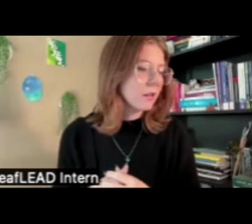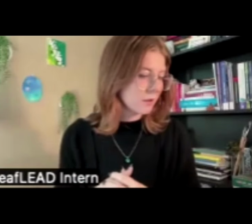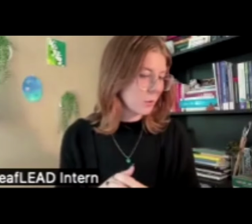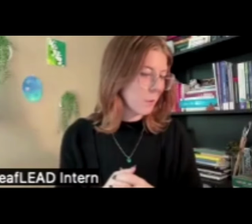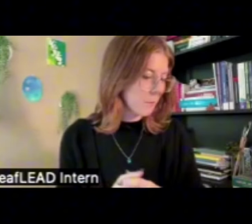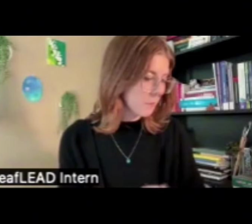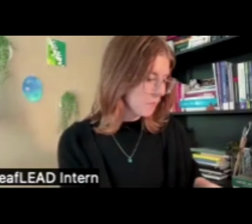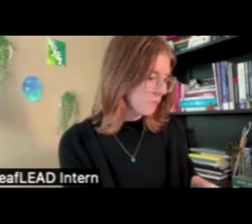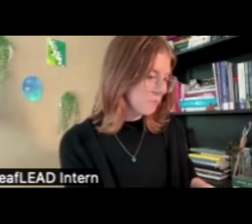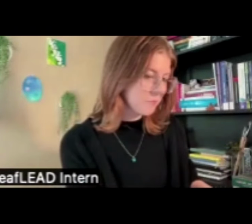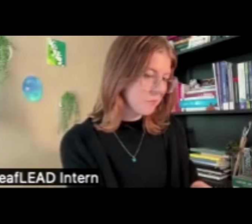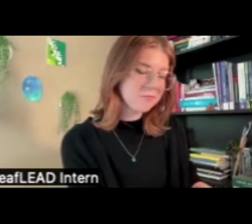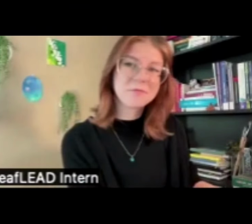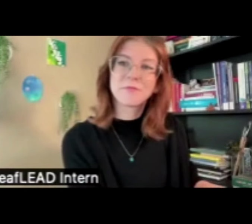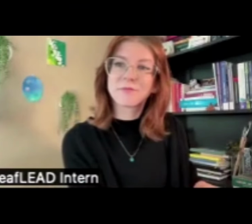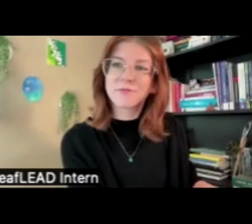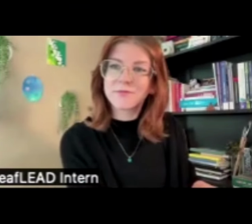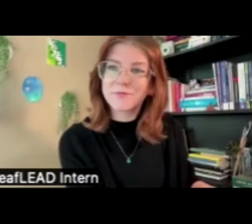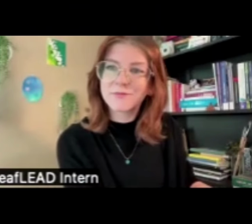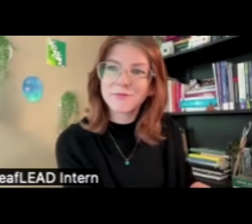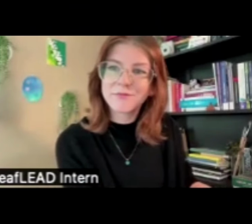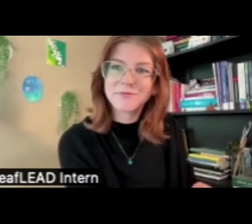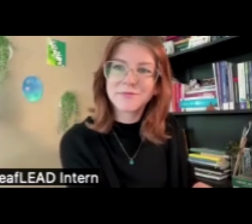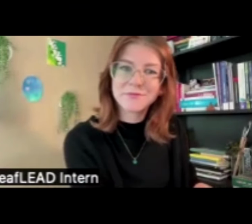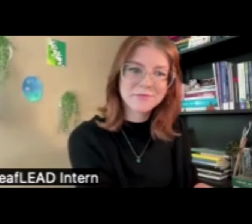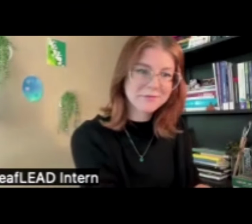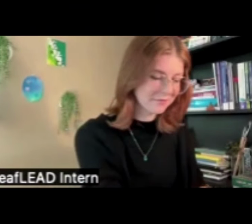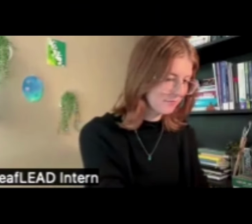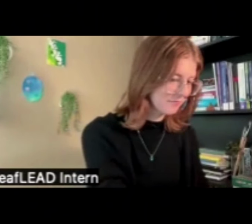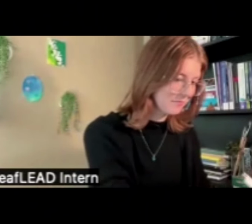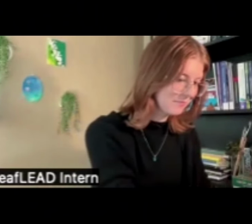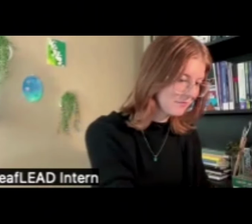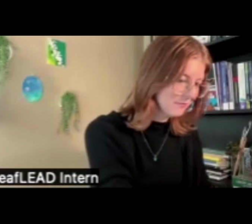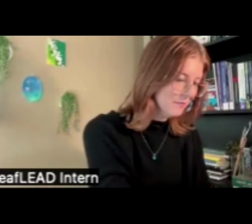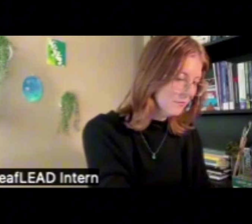It doesn't have to be any place either.